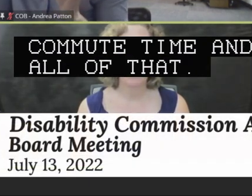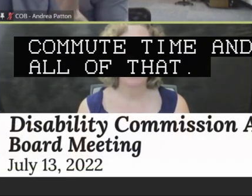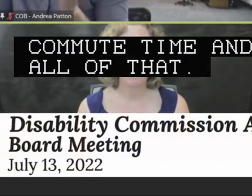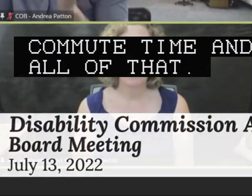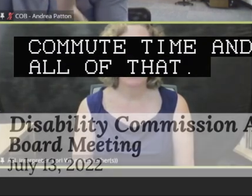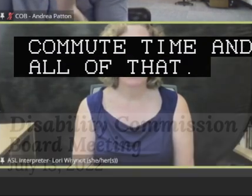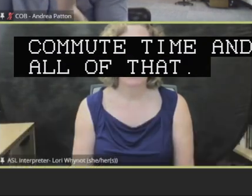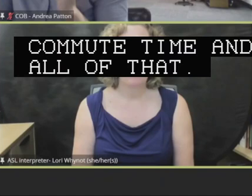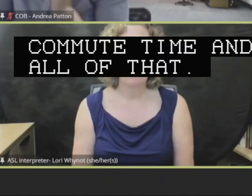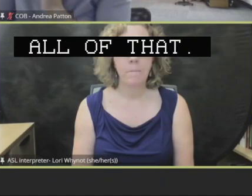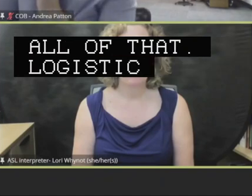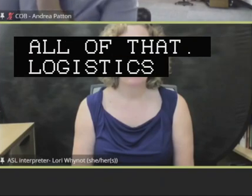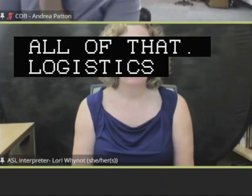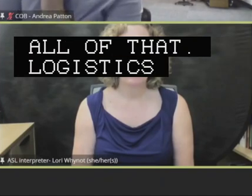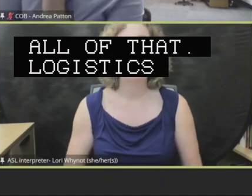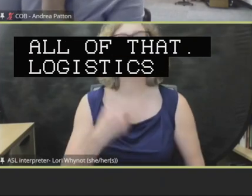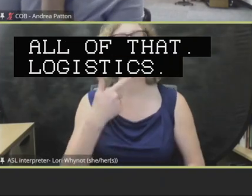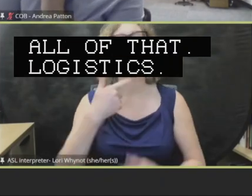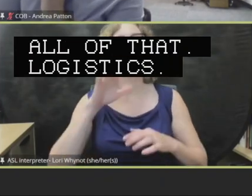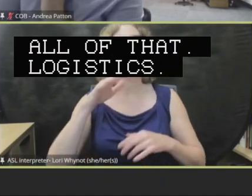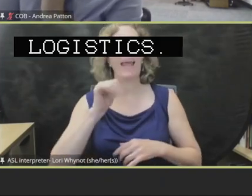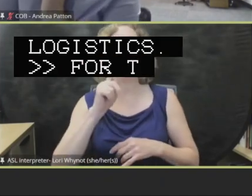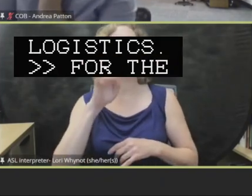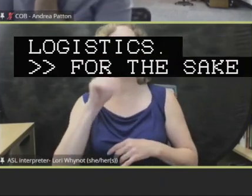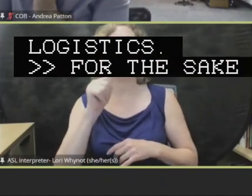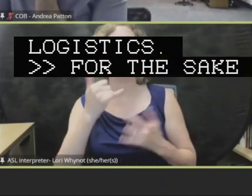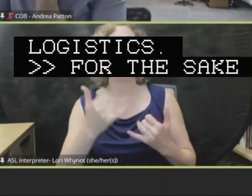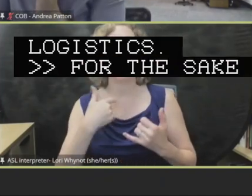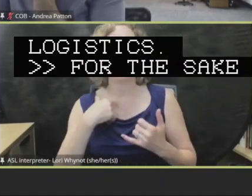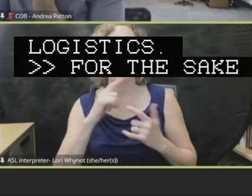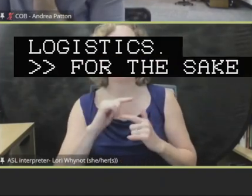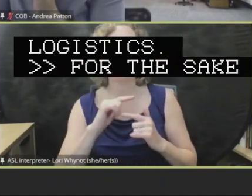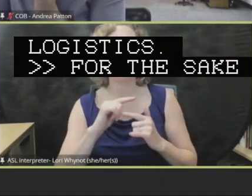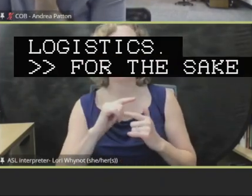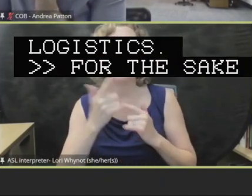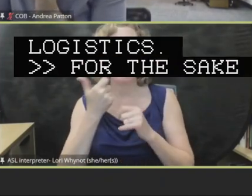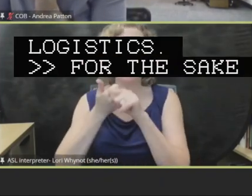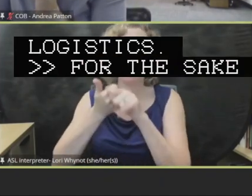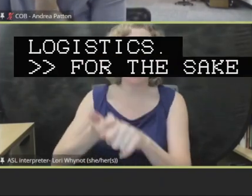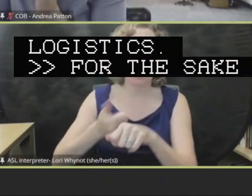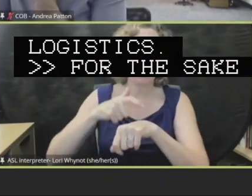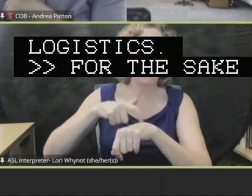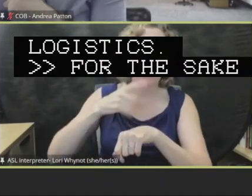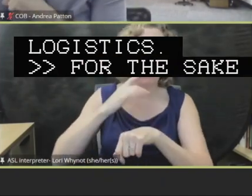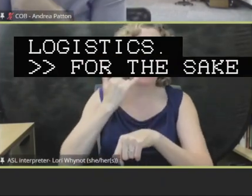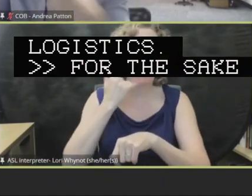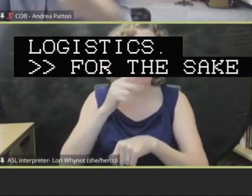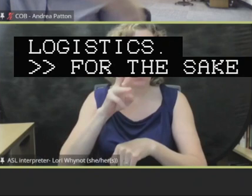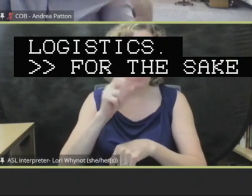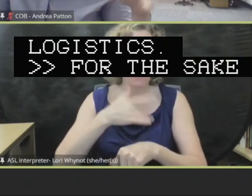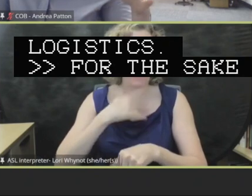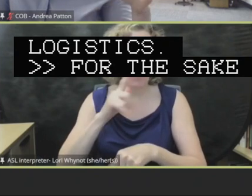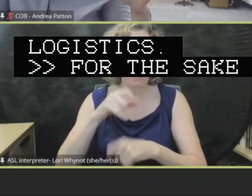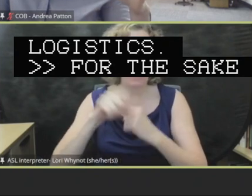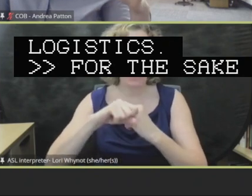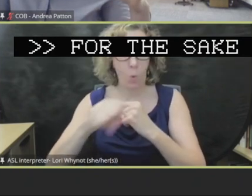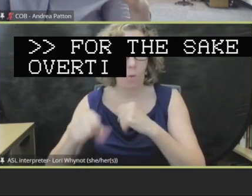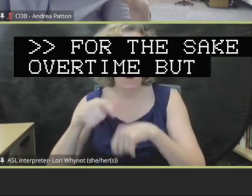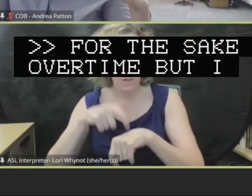This is Andrea. For the sake of time, I mean, I defer to Wes on going over time, but I can prepare a